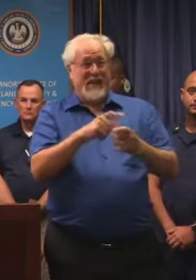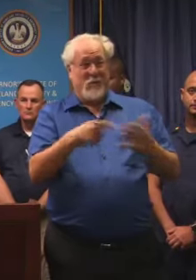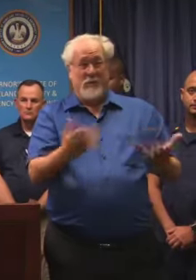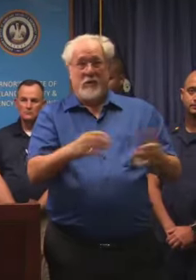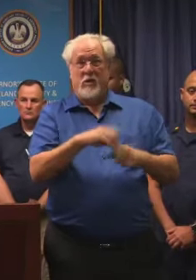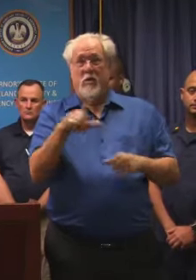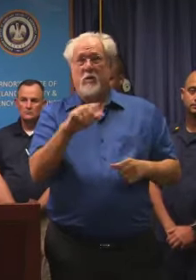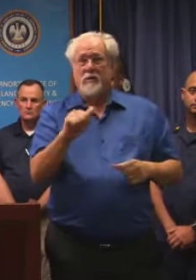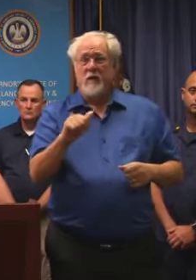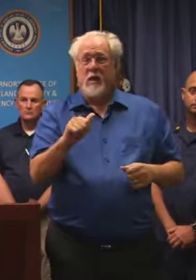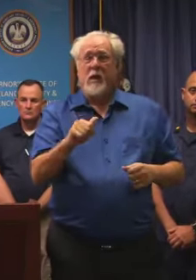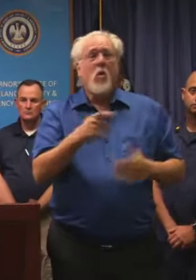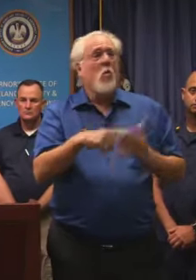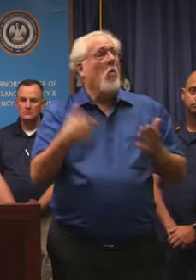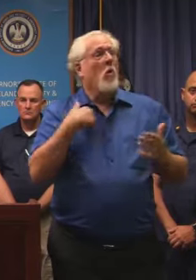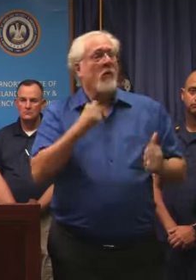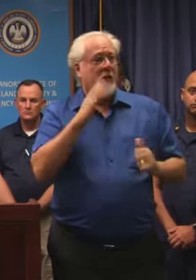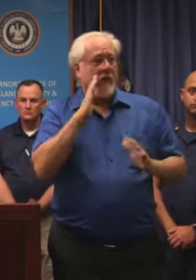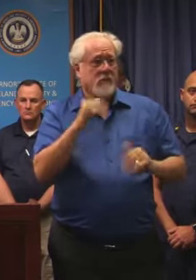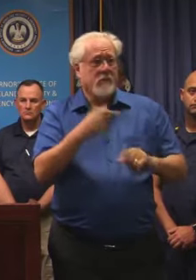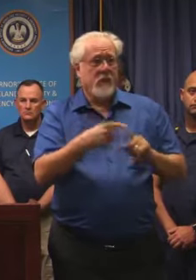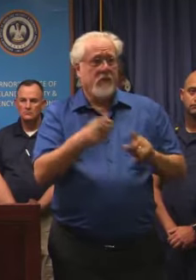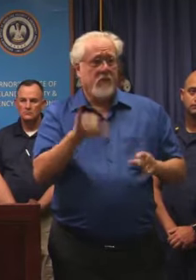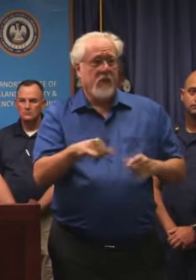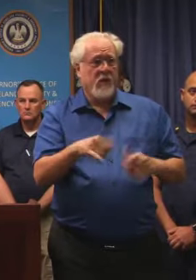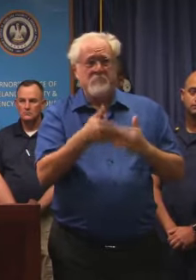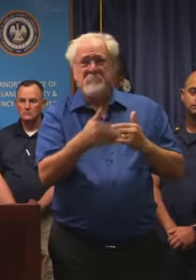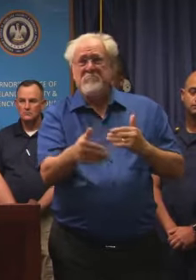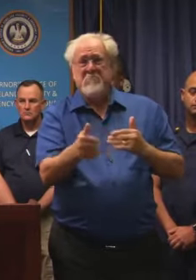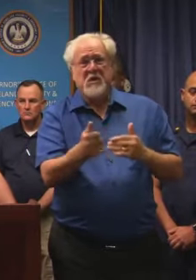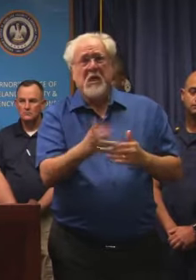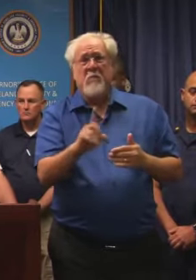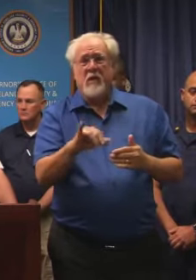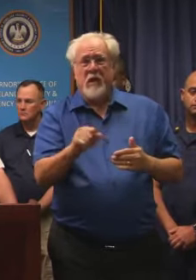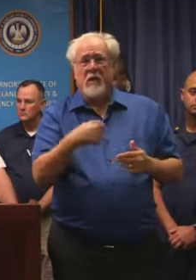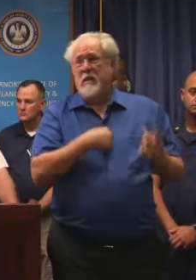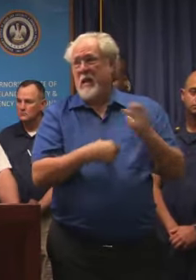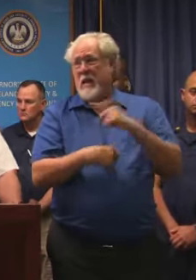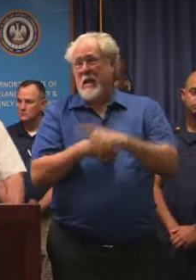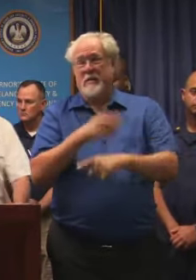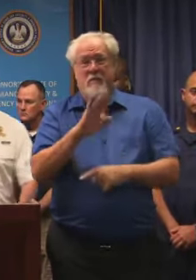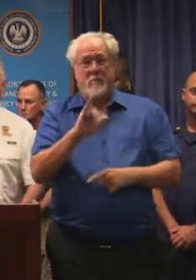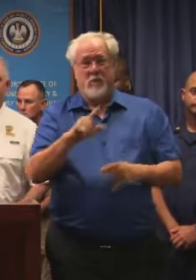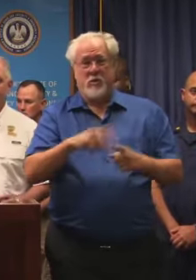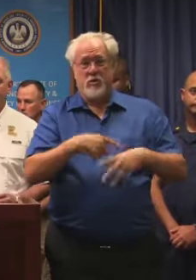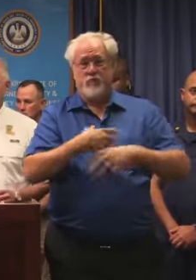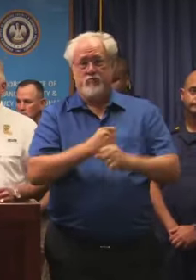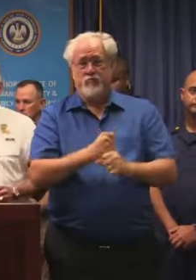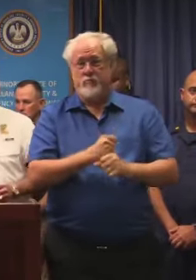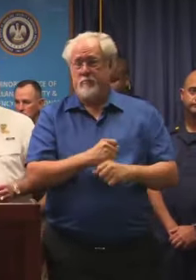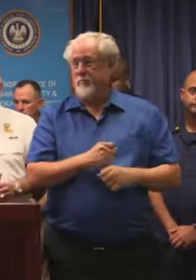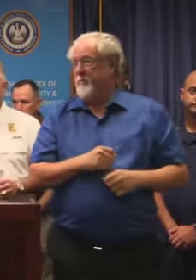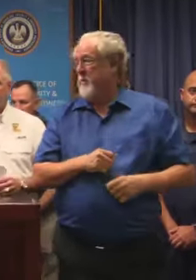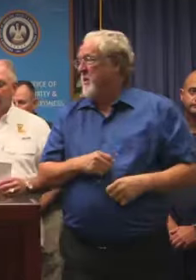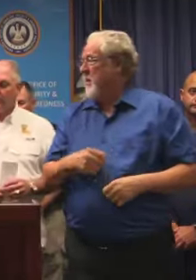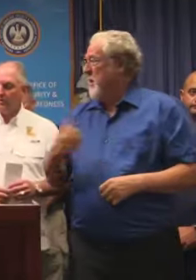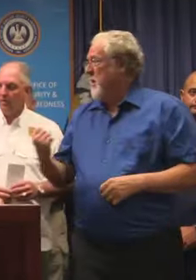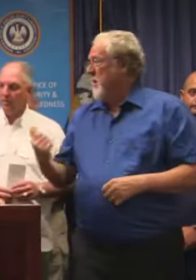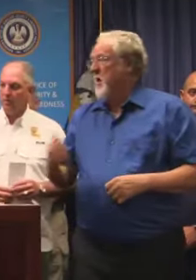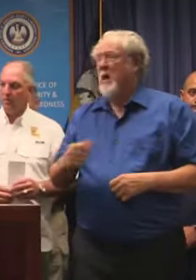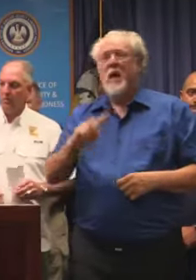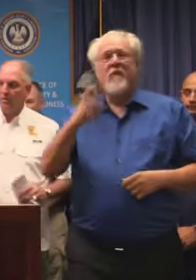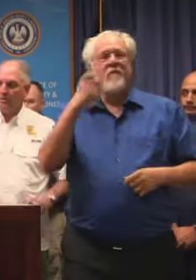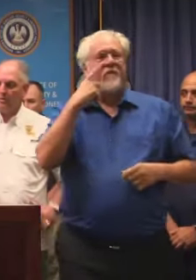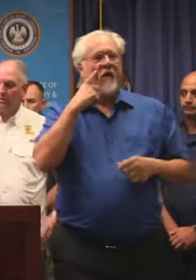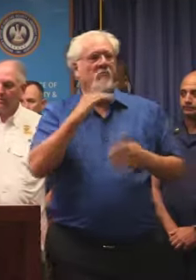in Louisiana and what we can expect out of them over the next couple of days, I'm going to ask Bill to fill you in. So this is a